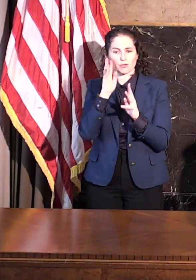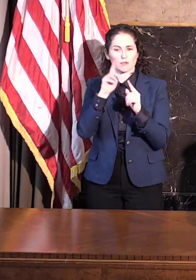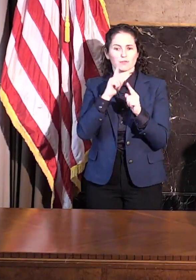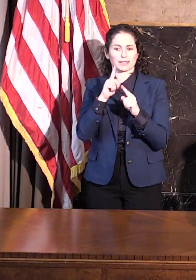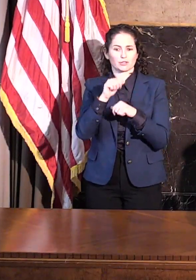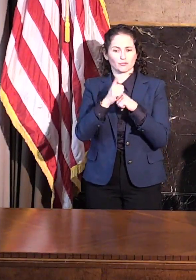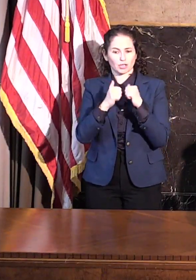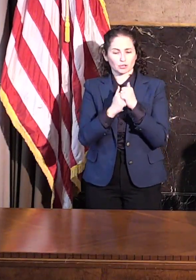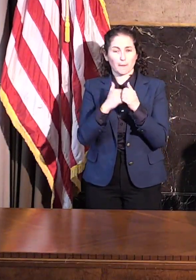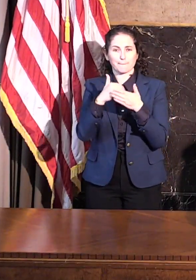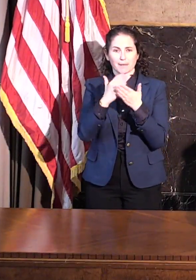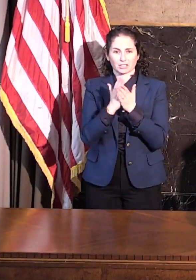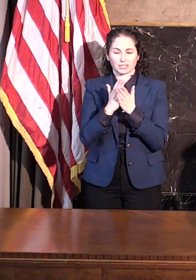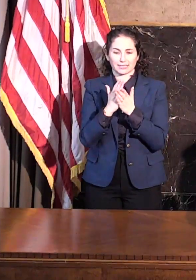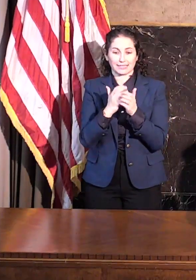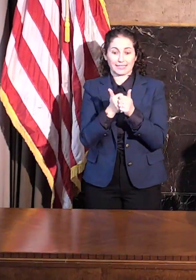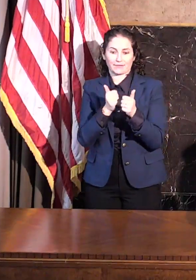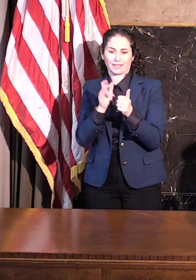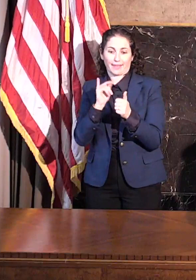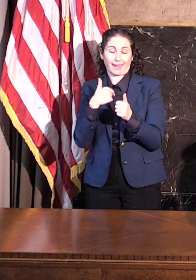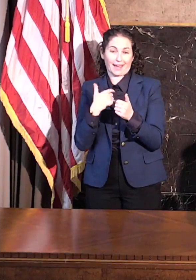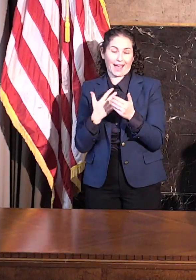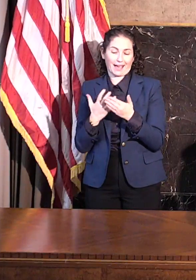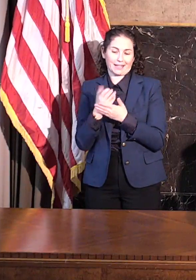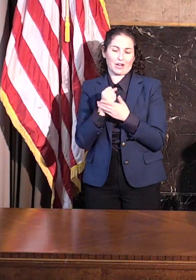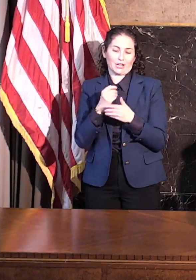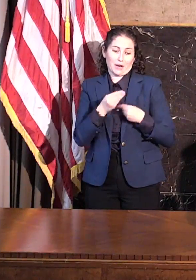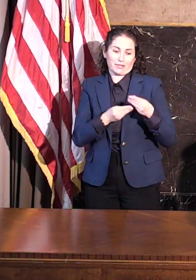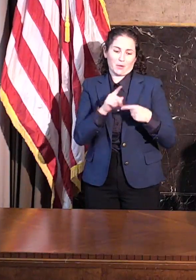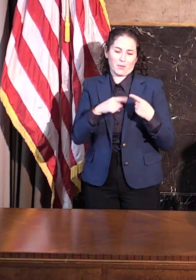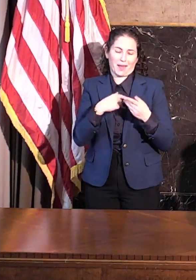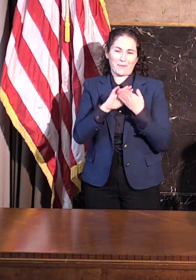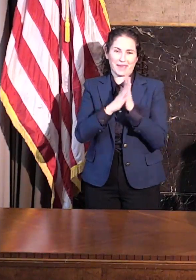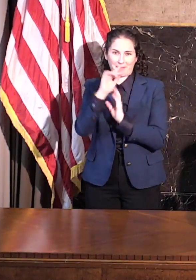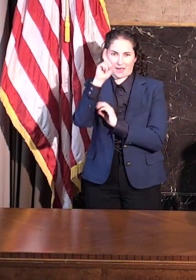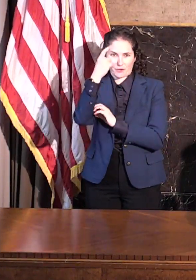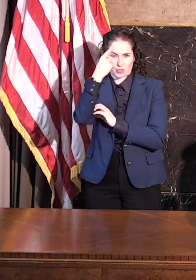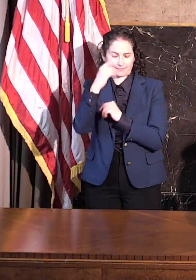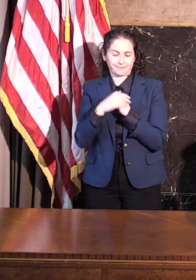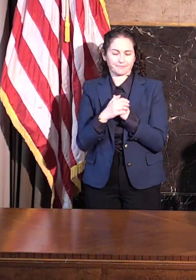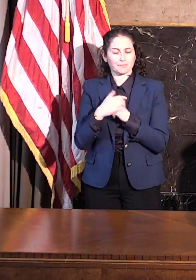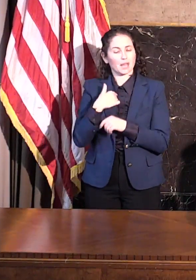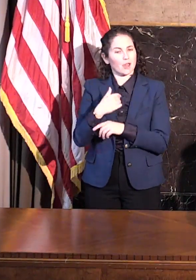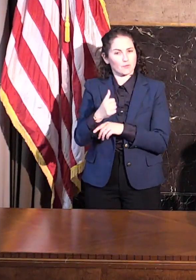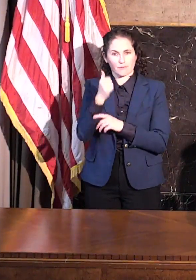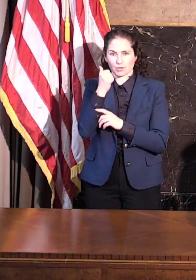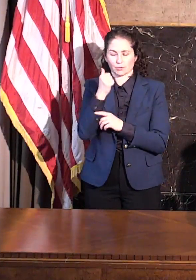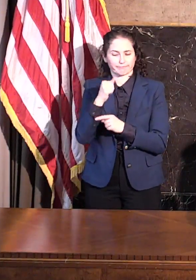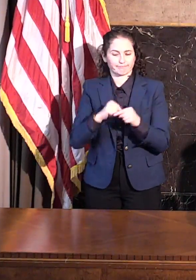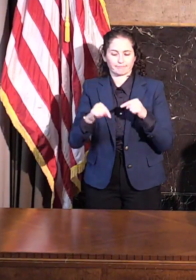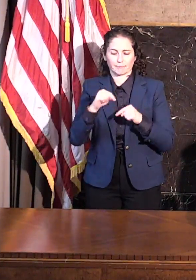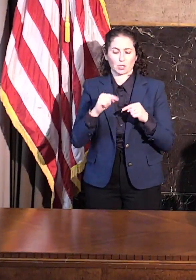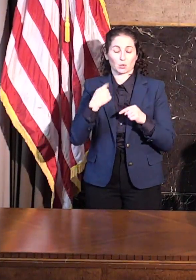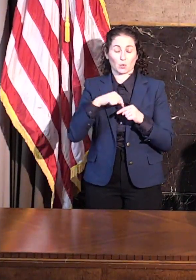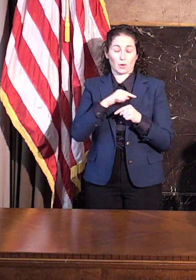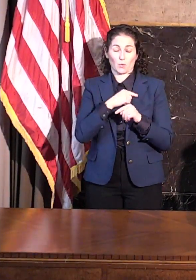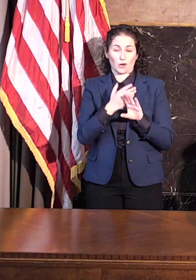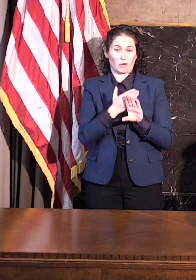And so we know that that's going to happen. The other thing is we have, I believe it's the 5th